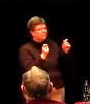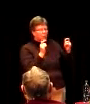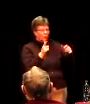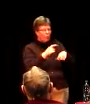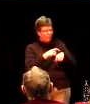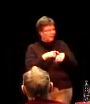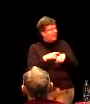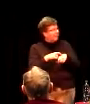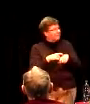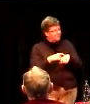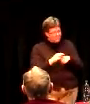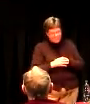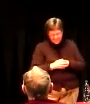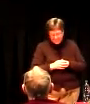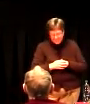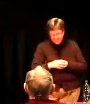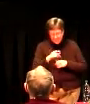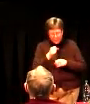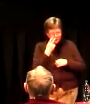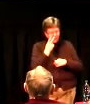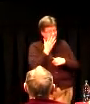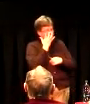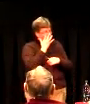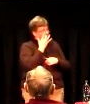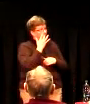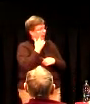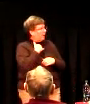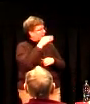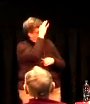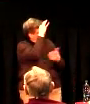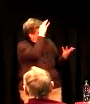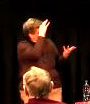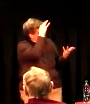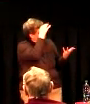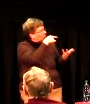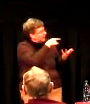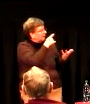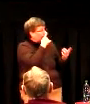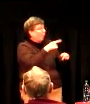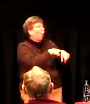all the time. And you can see why we might not have known it was up there.